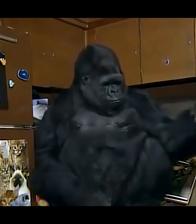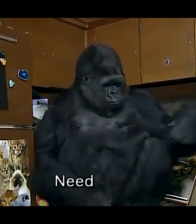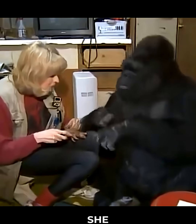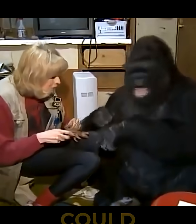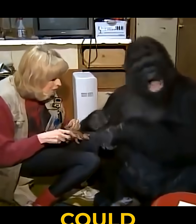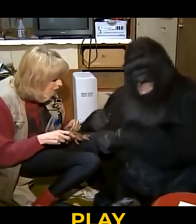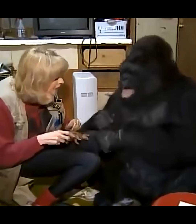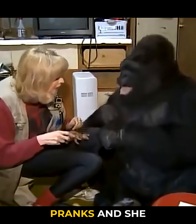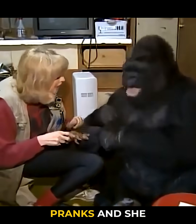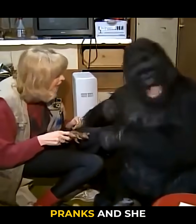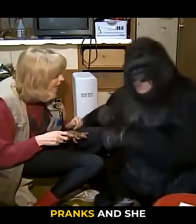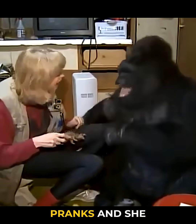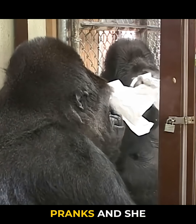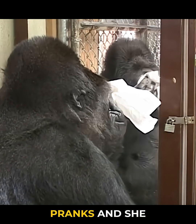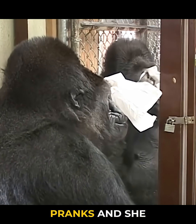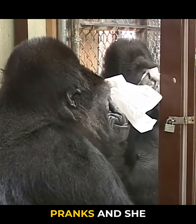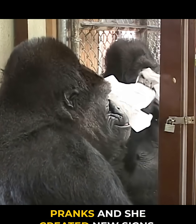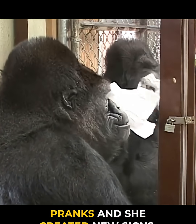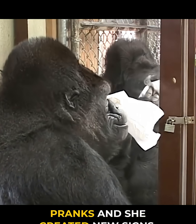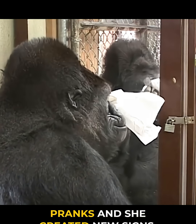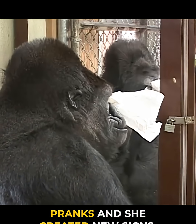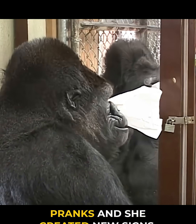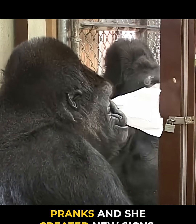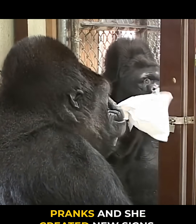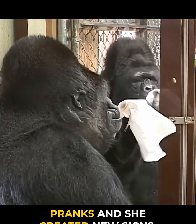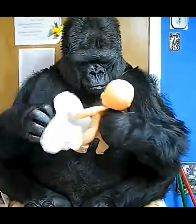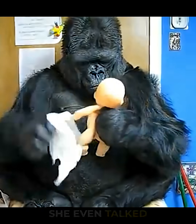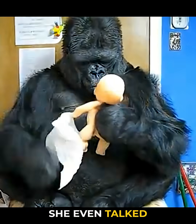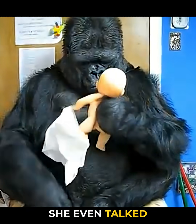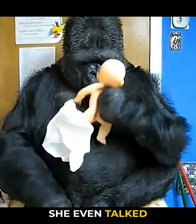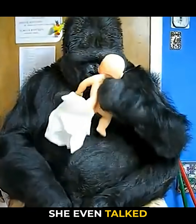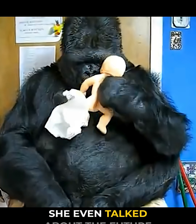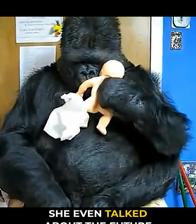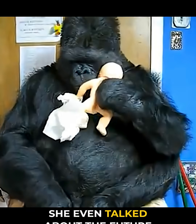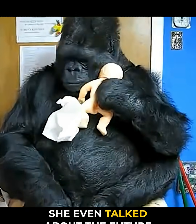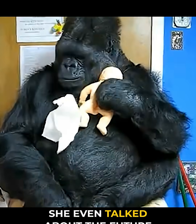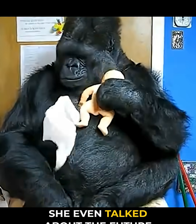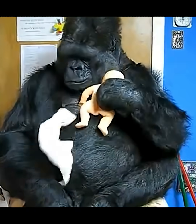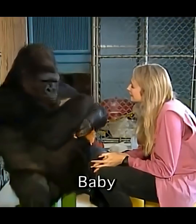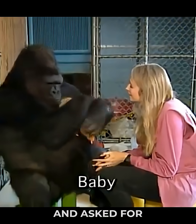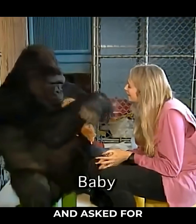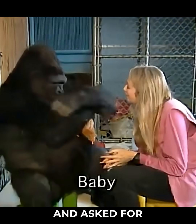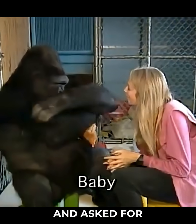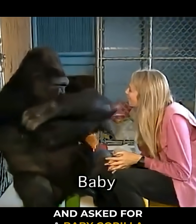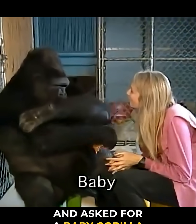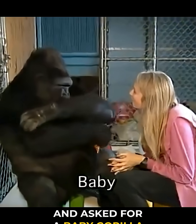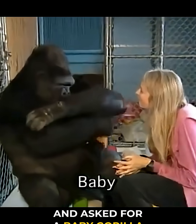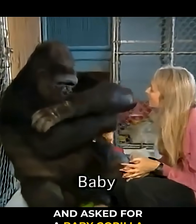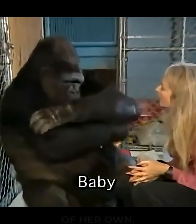She could play pranks, and she created new signs. She even talked about the future and asked for a baby gorilla of her